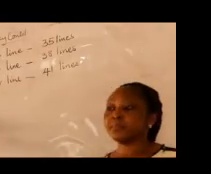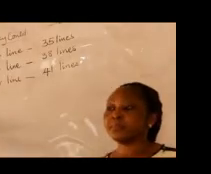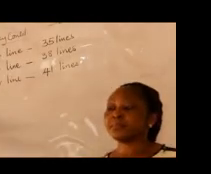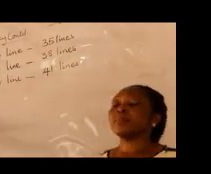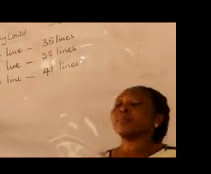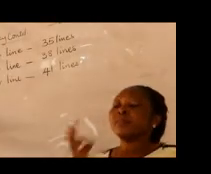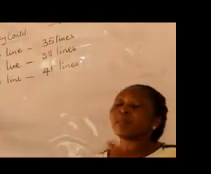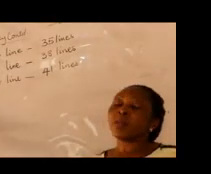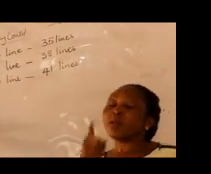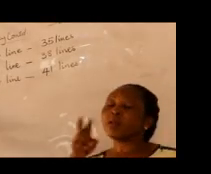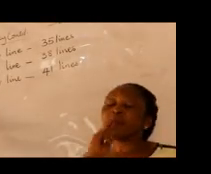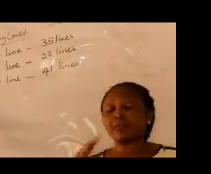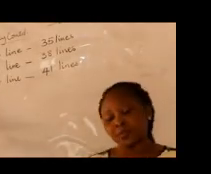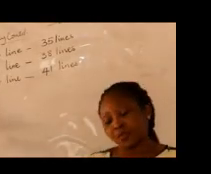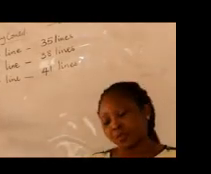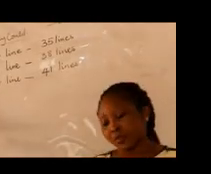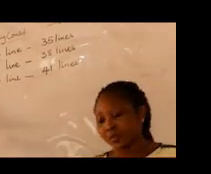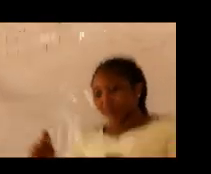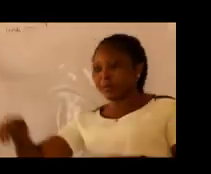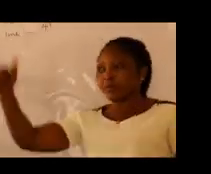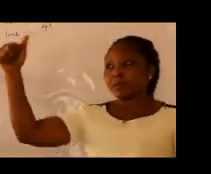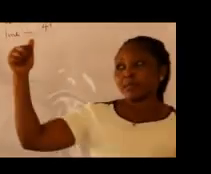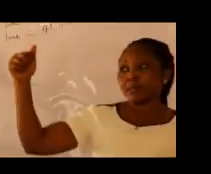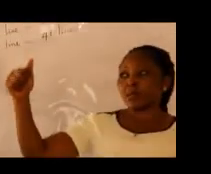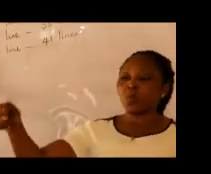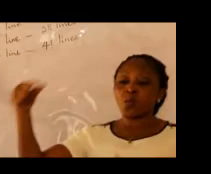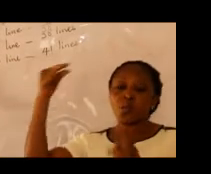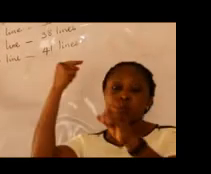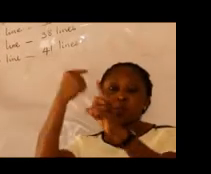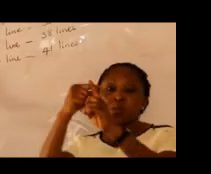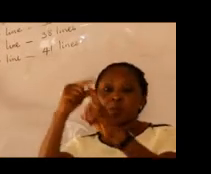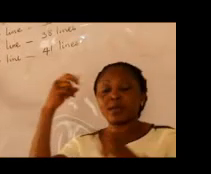If you are writing 10 words,